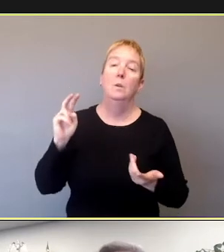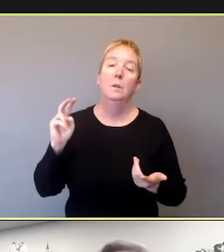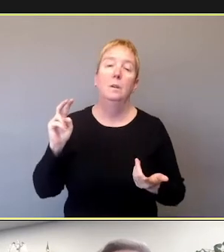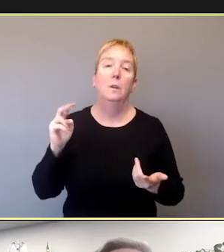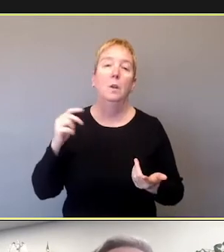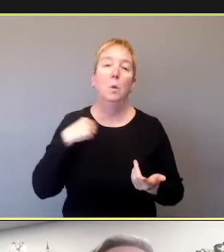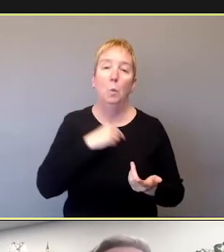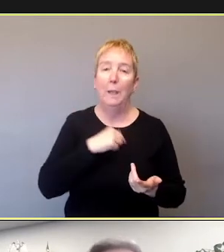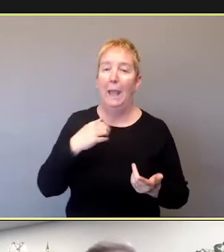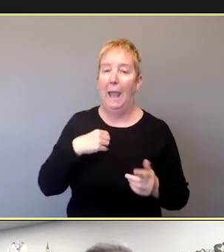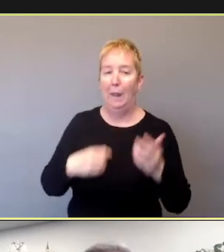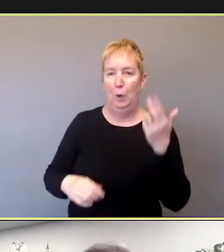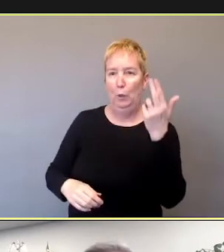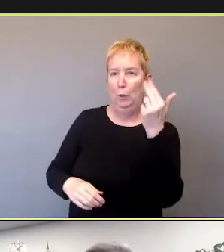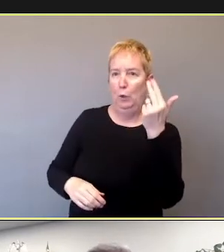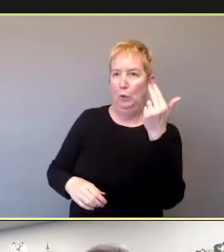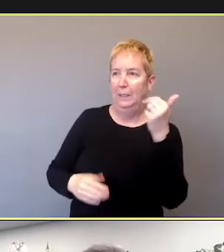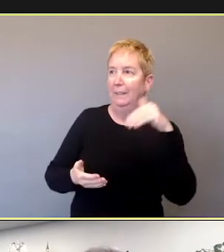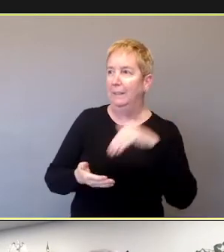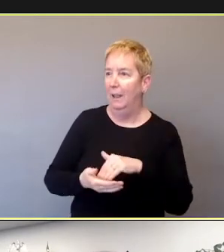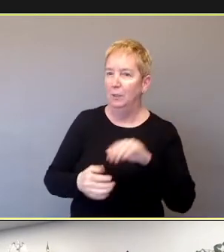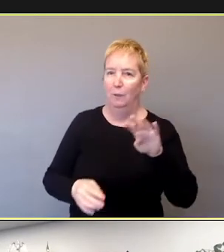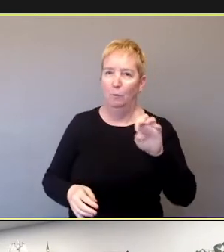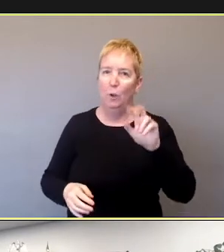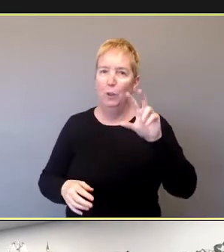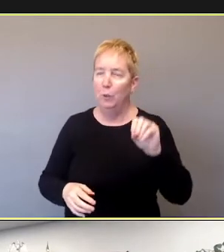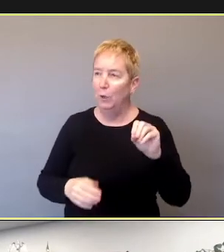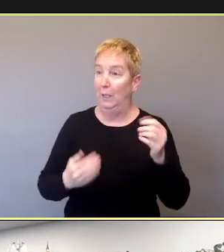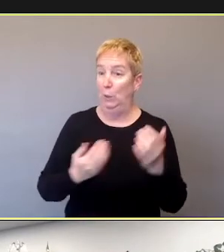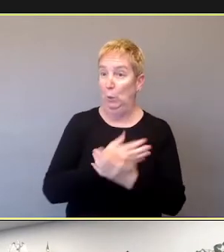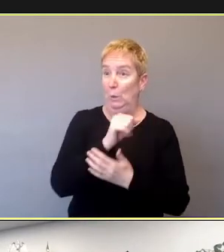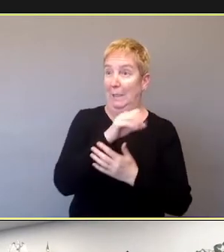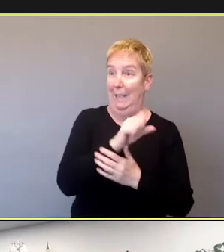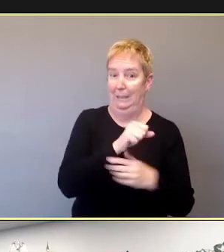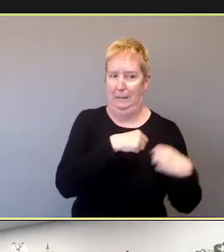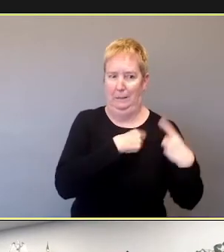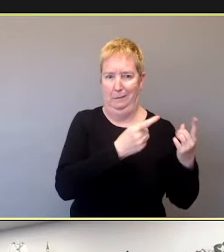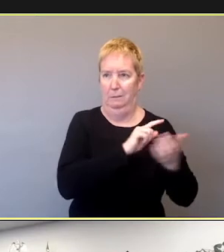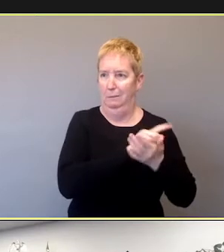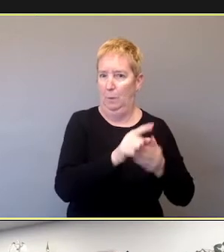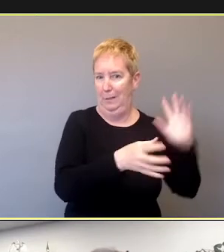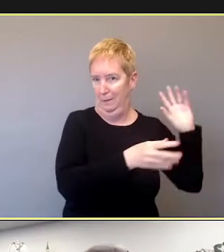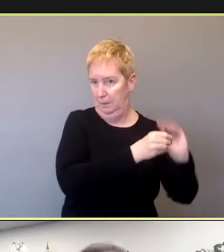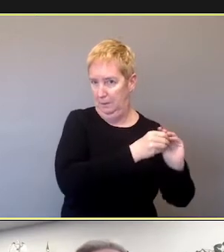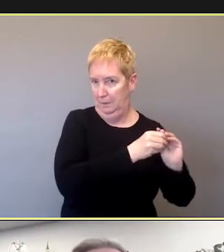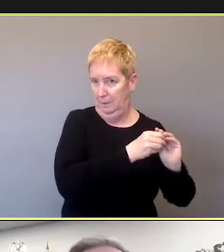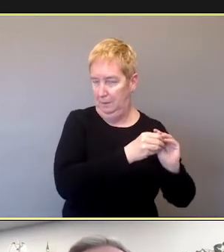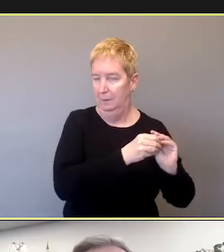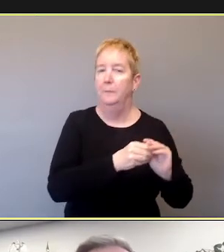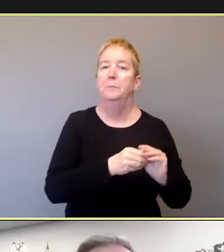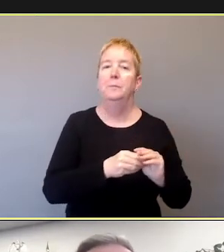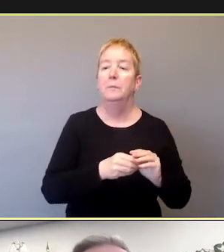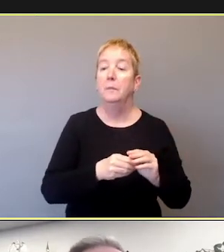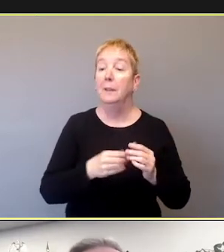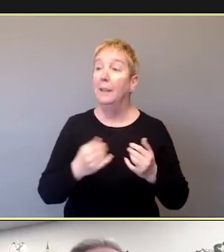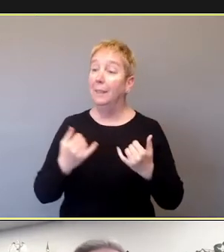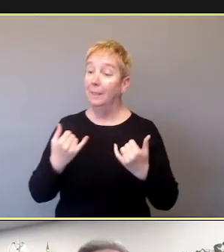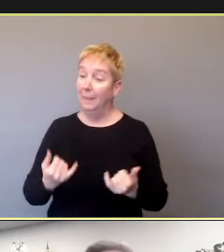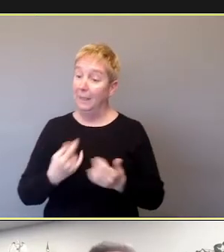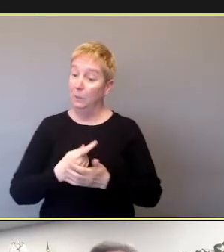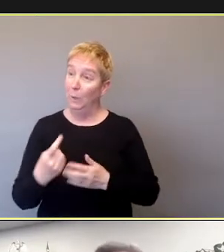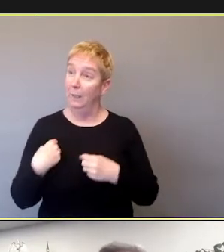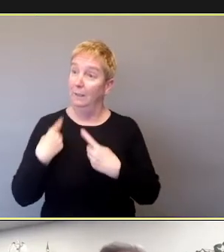we had 13,432 cases over the previous week. And this past week, we've